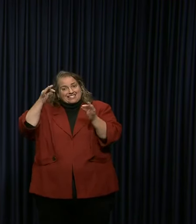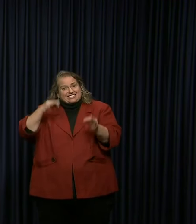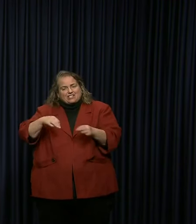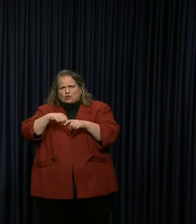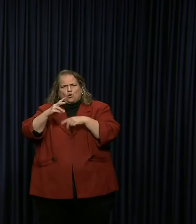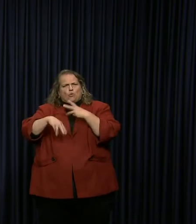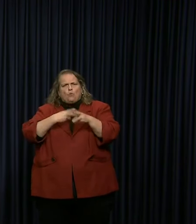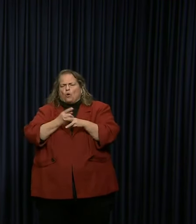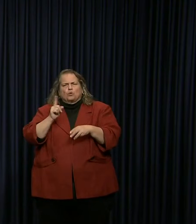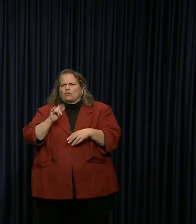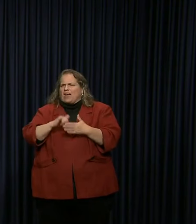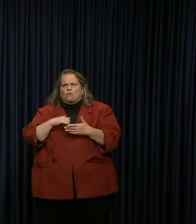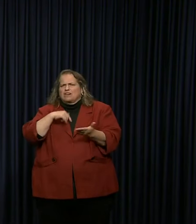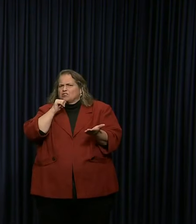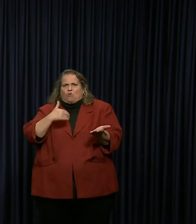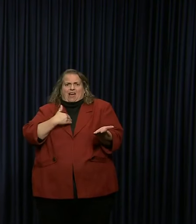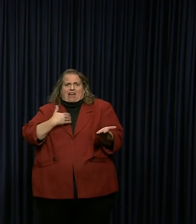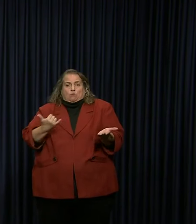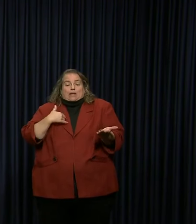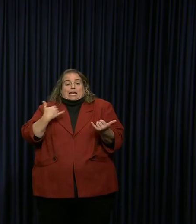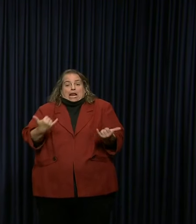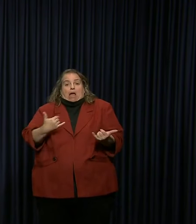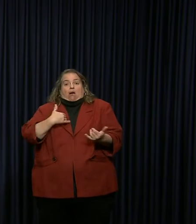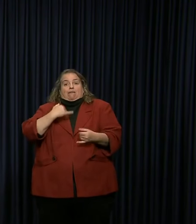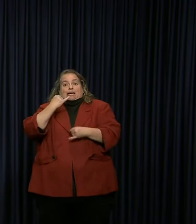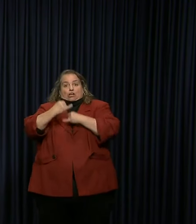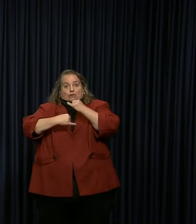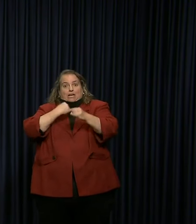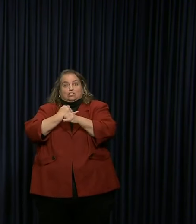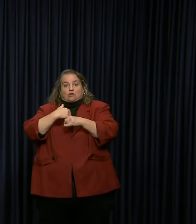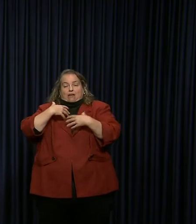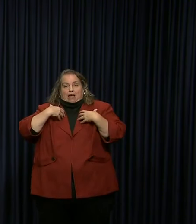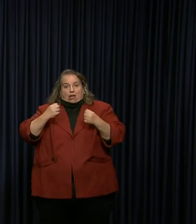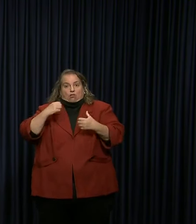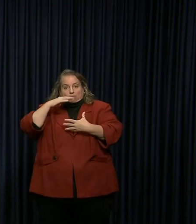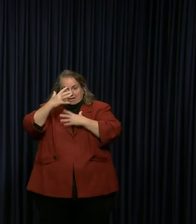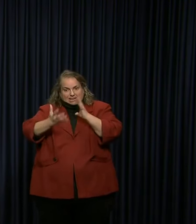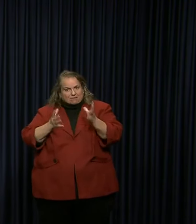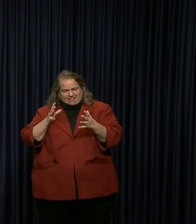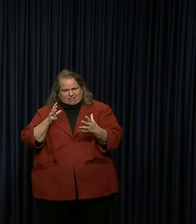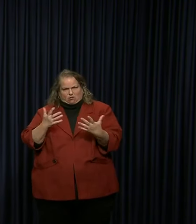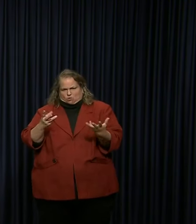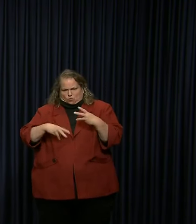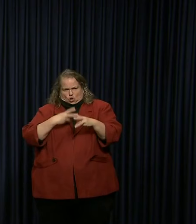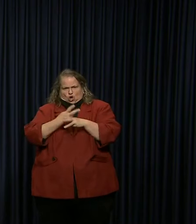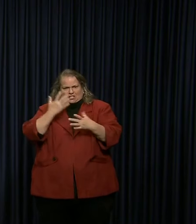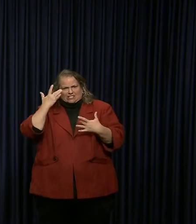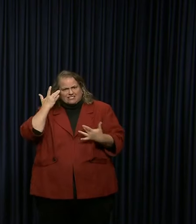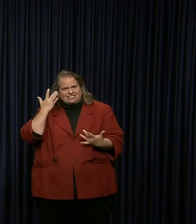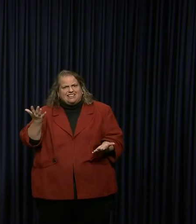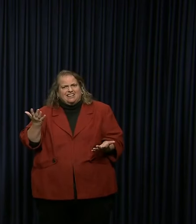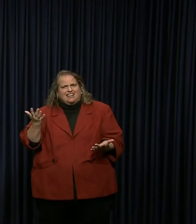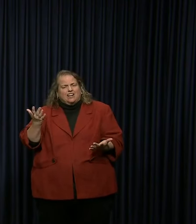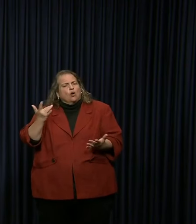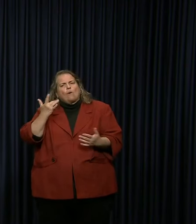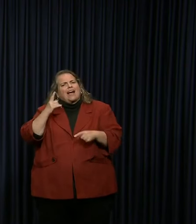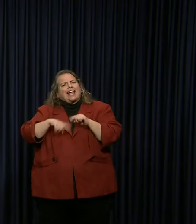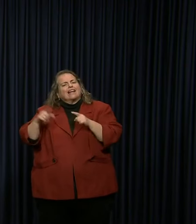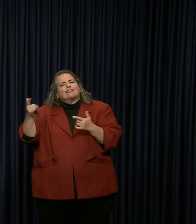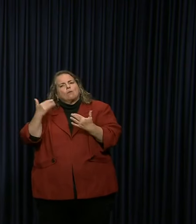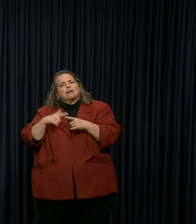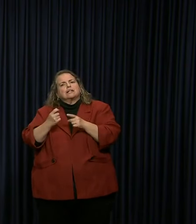a international health pandemic. Can't they at least wait until the next session when we're not facing this? Why wouldn't you? If